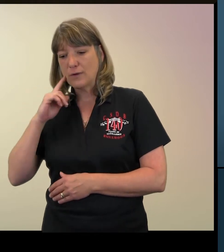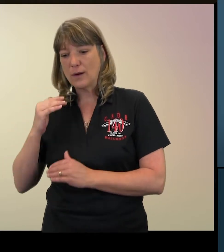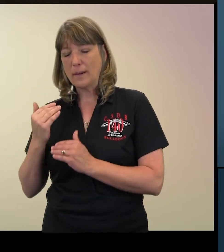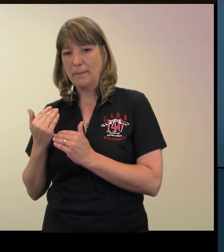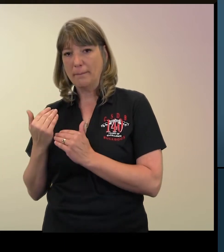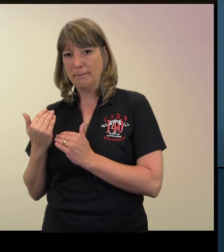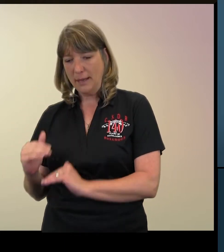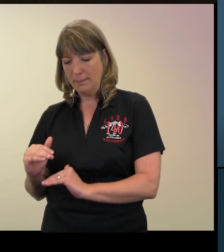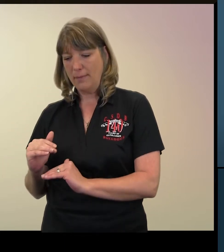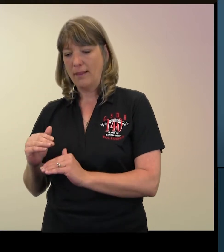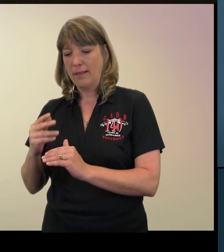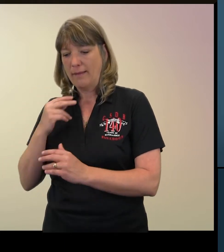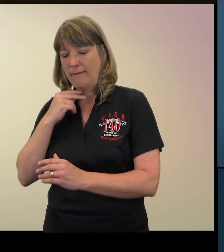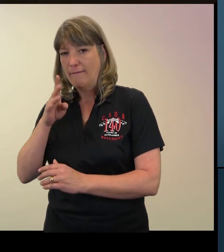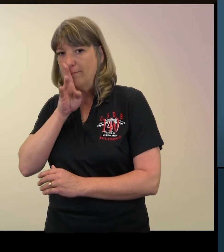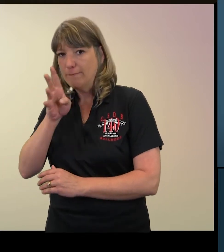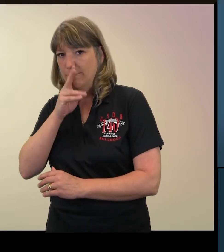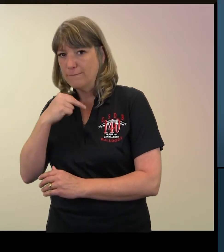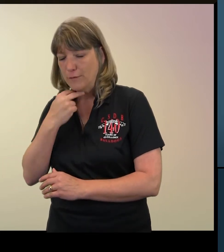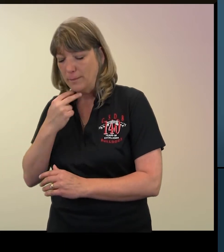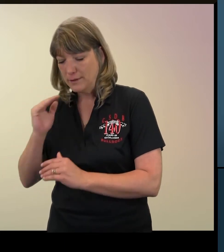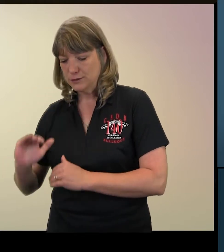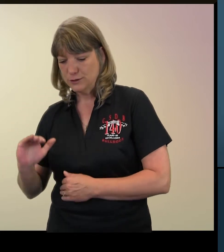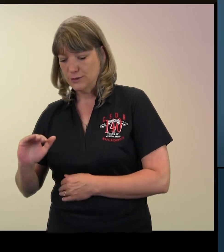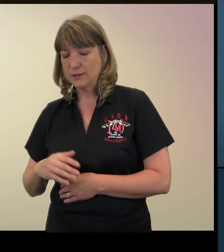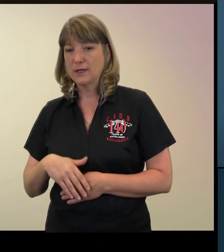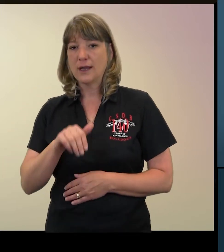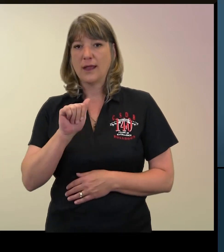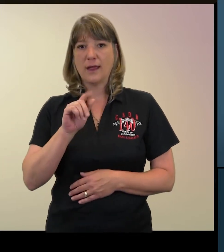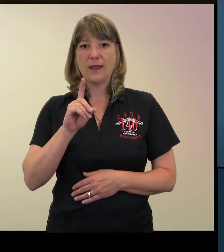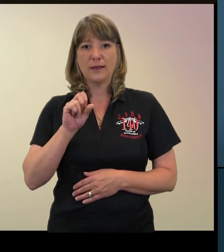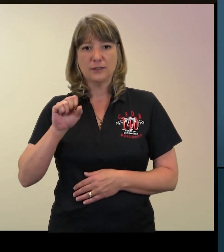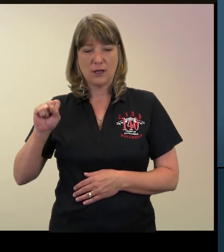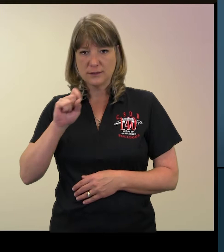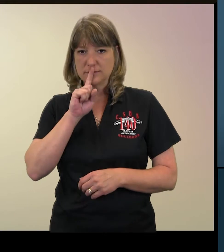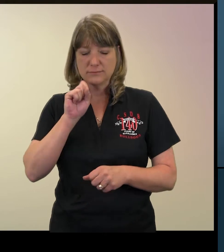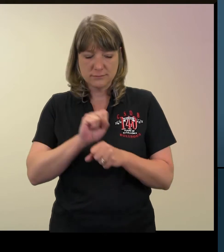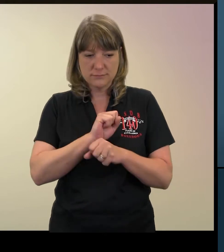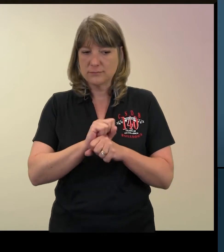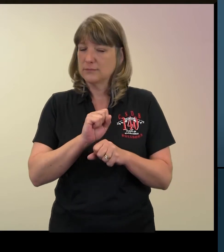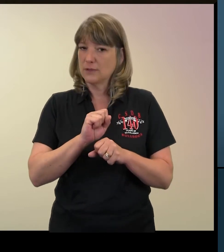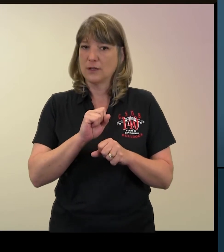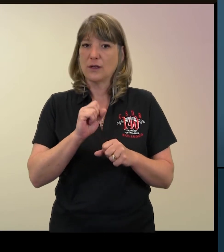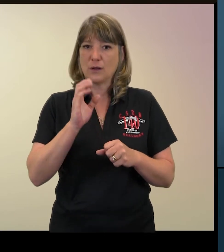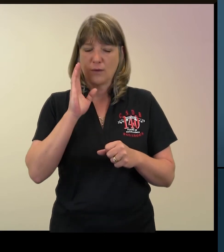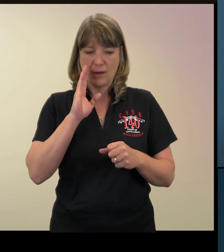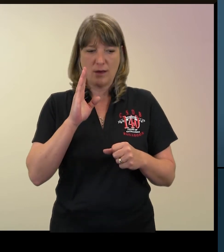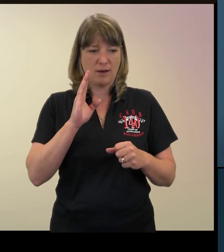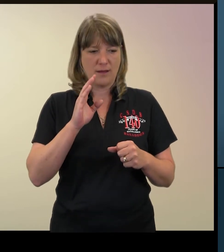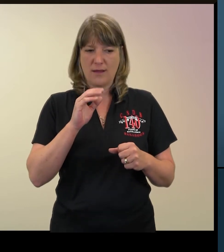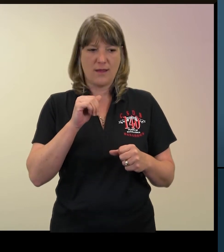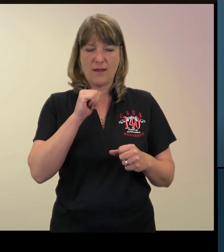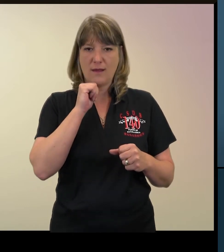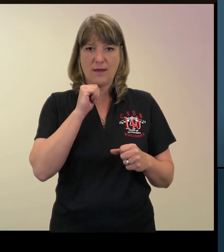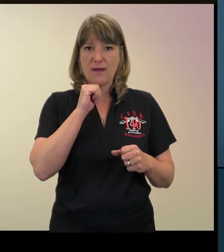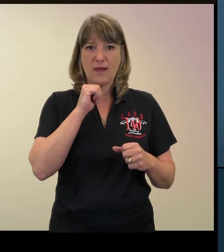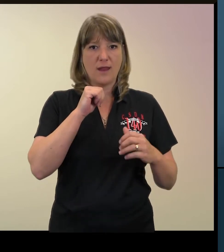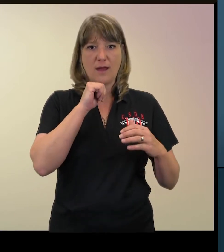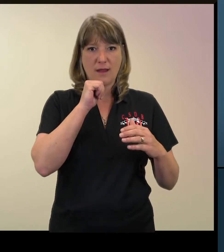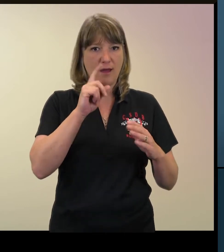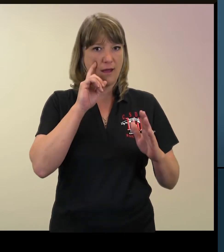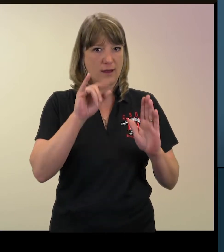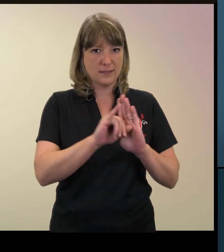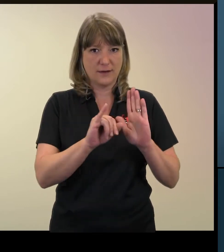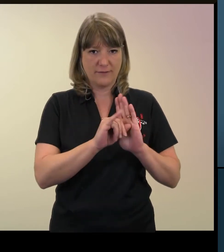to minimally verbal children. And ADAS would definitely, in many cases,